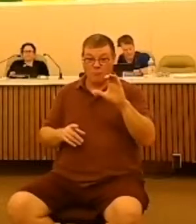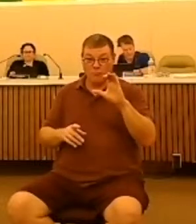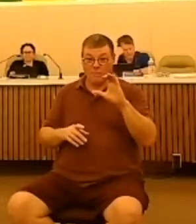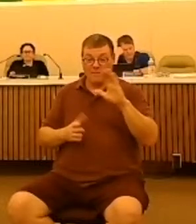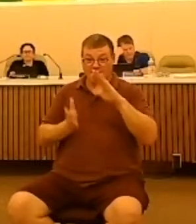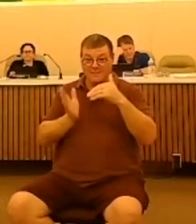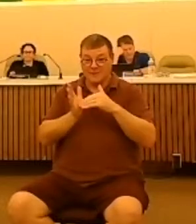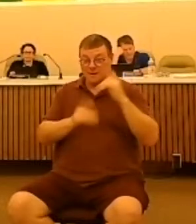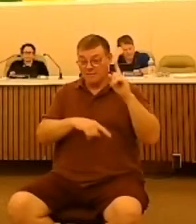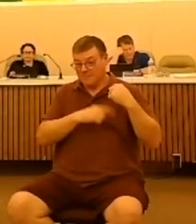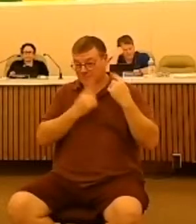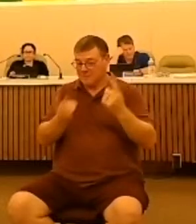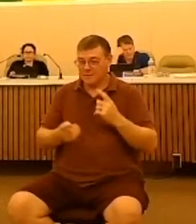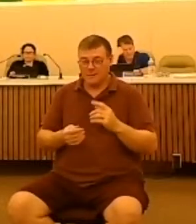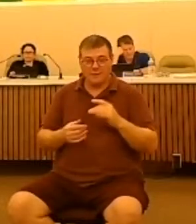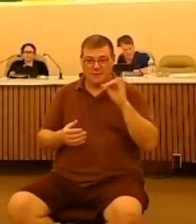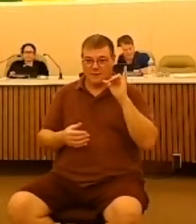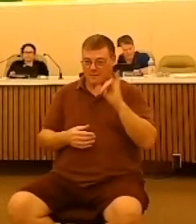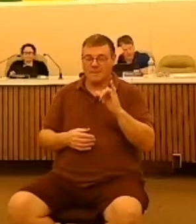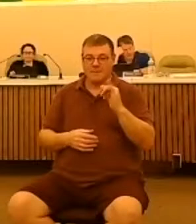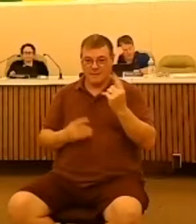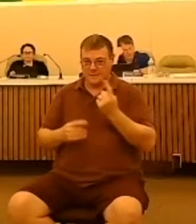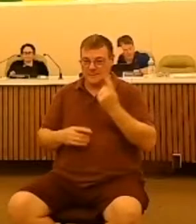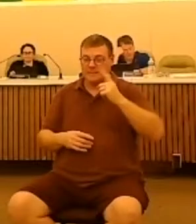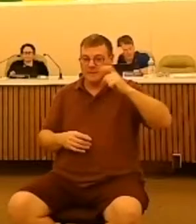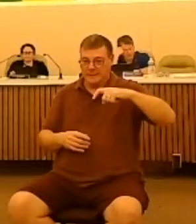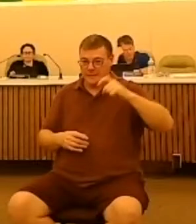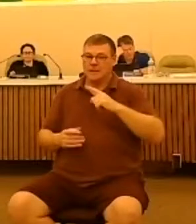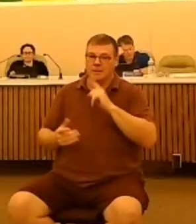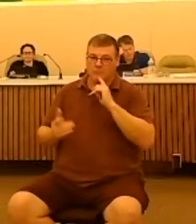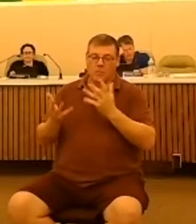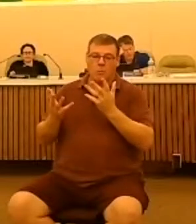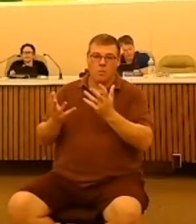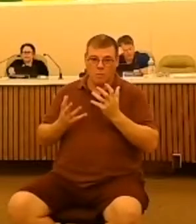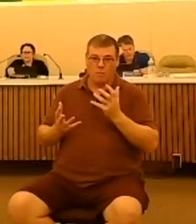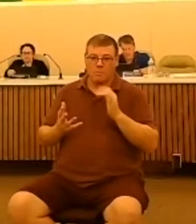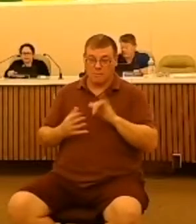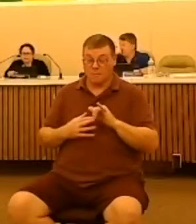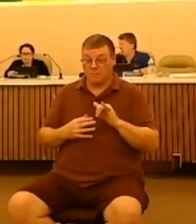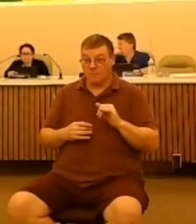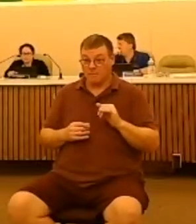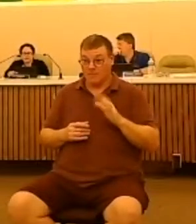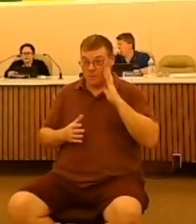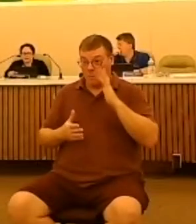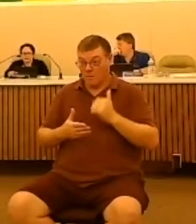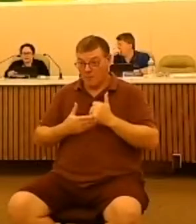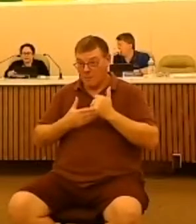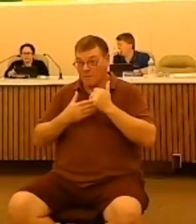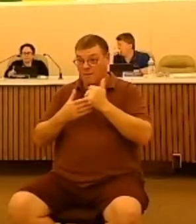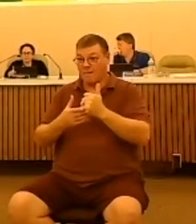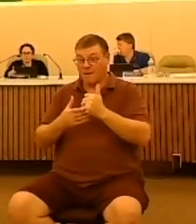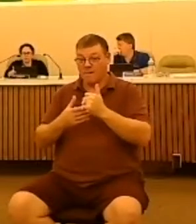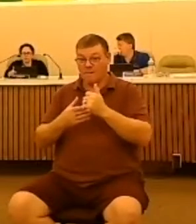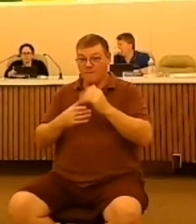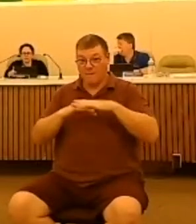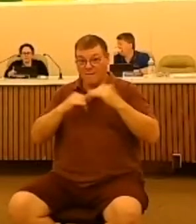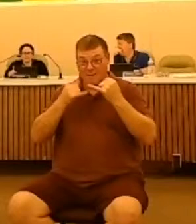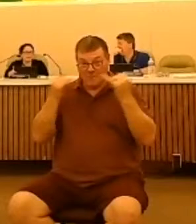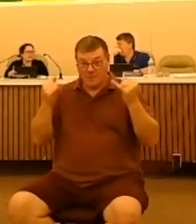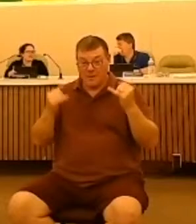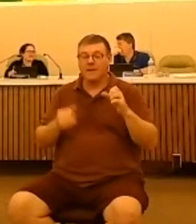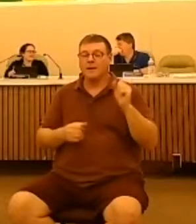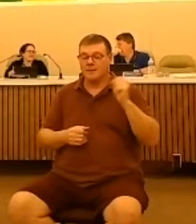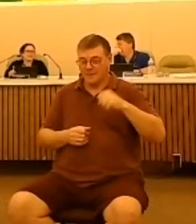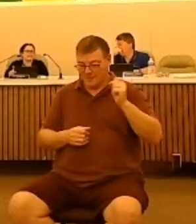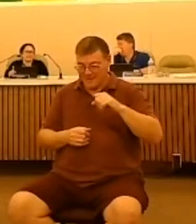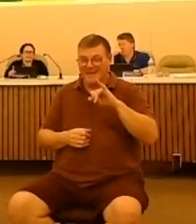that this is something needed. Yeah, they've been wanting this. Is this gonna help with the online registration It process? is